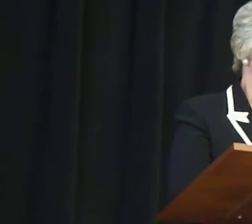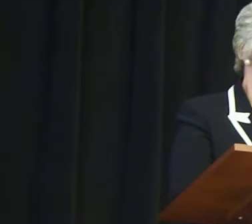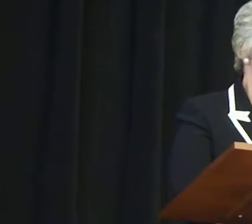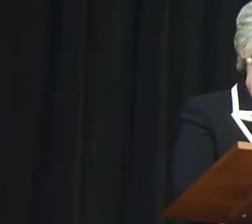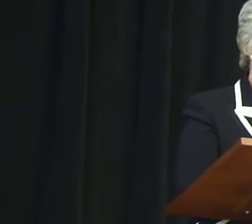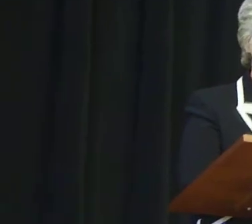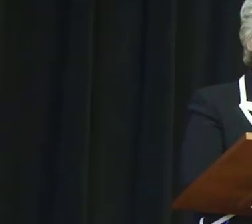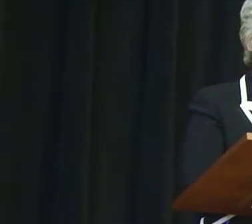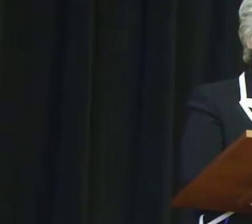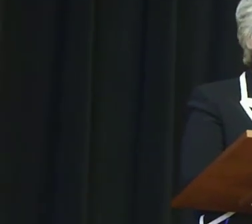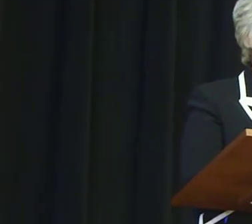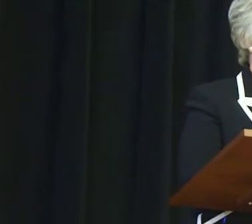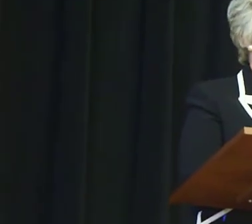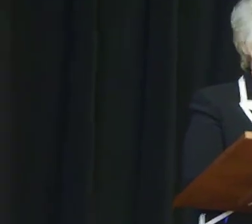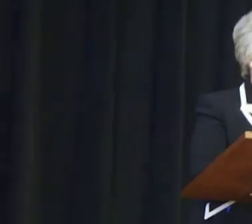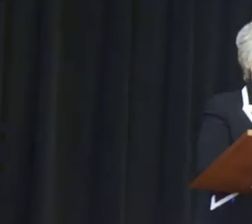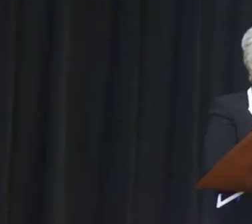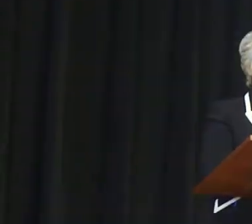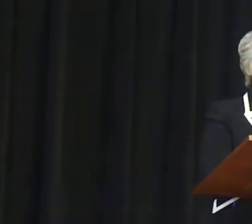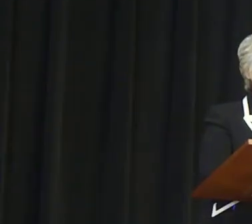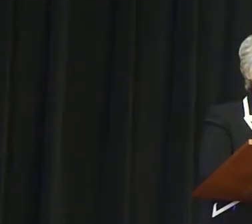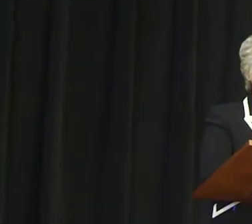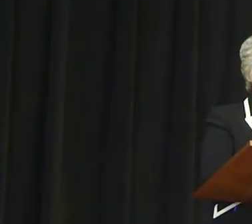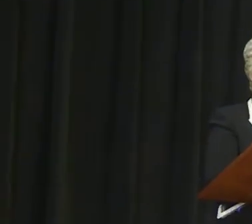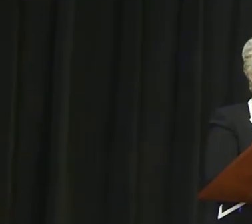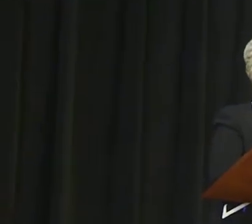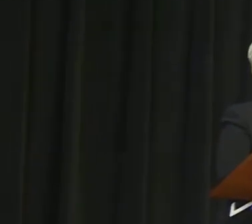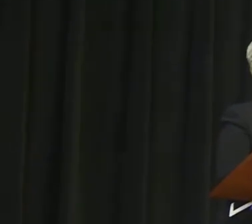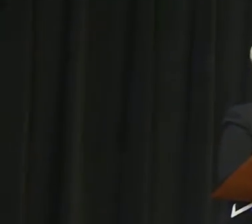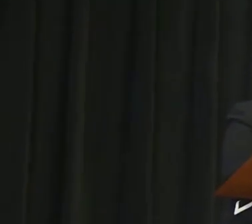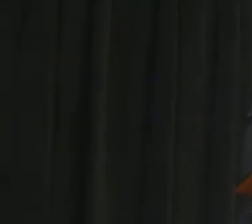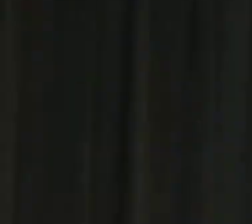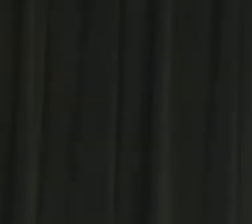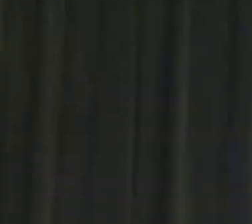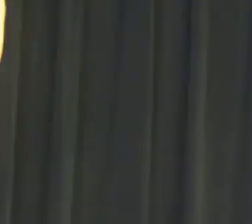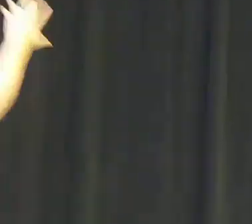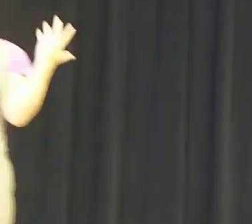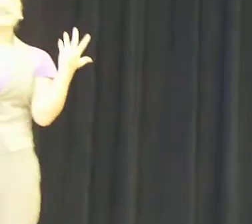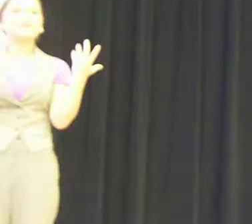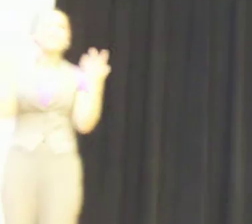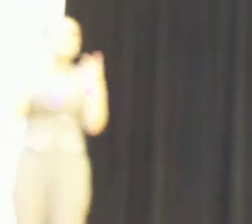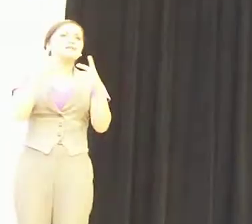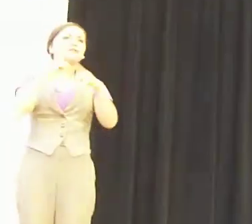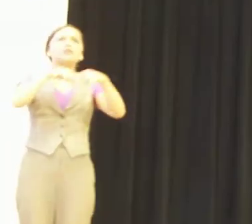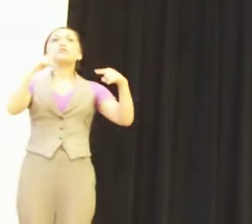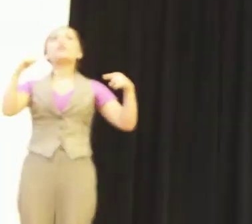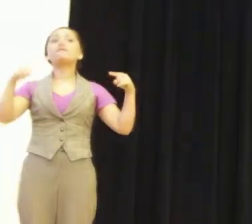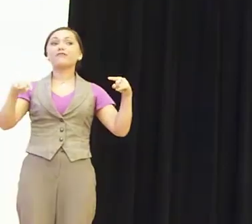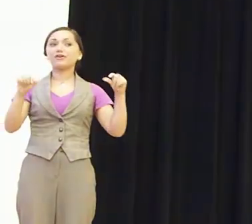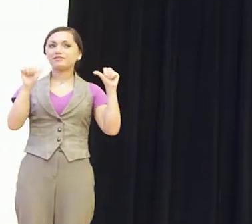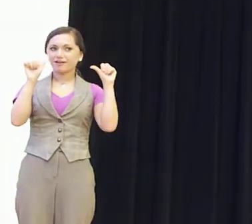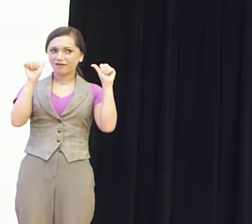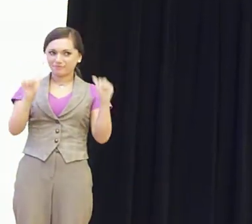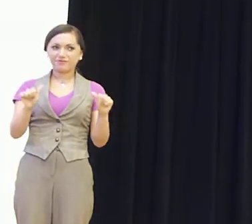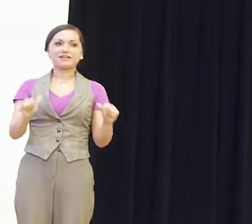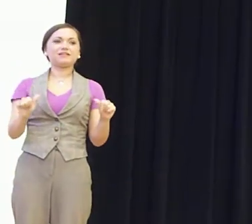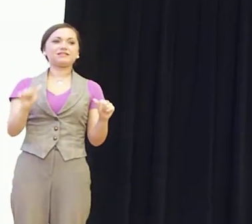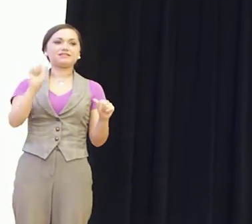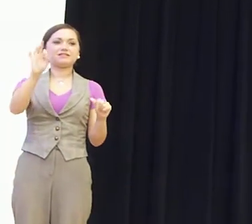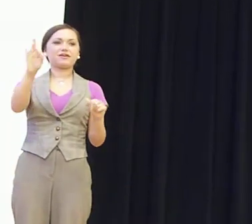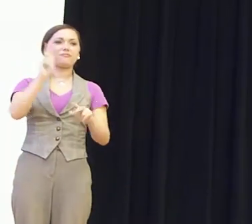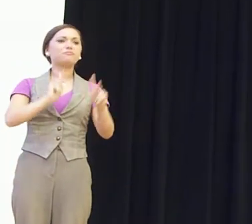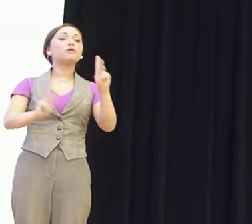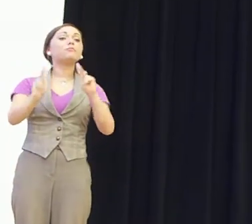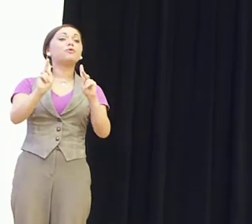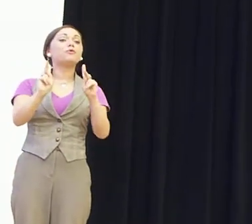some time celebrating the diverse abilities of people